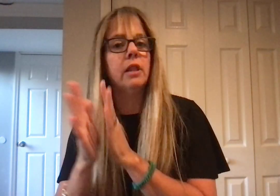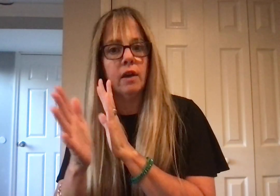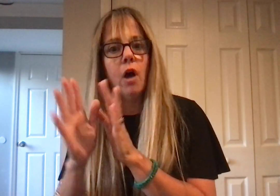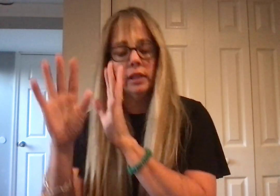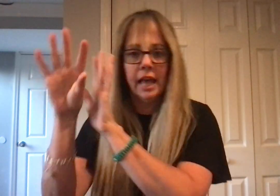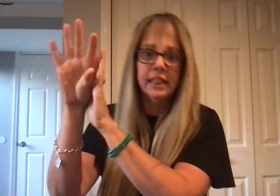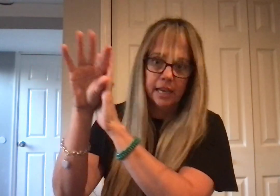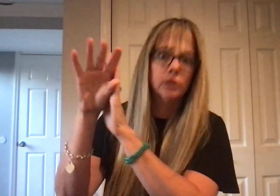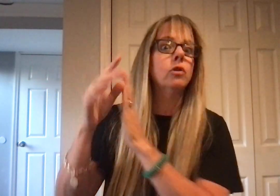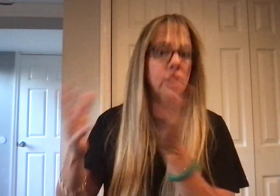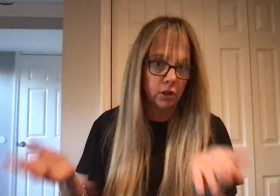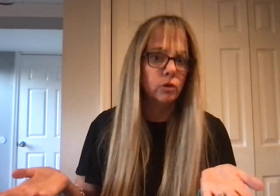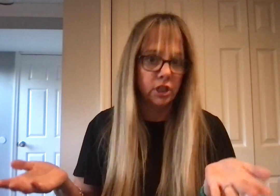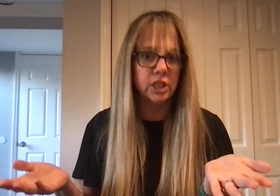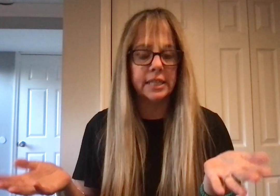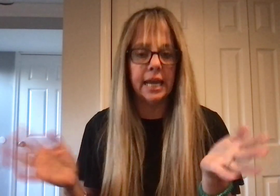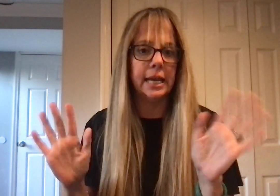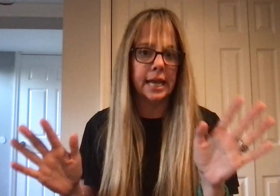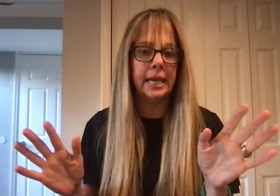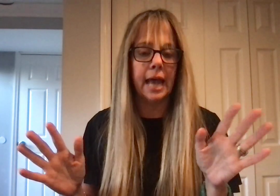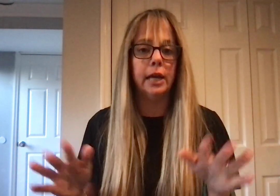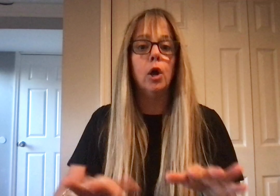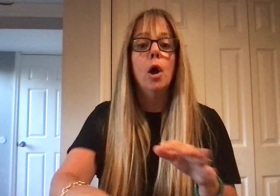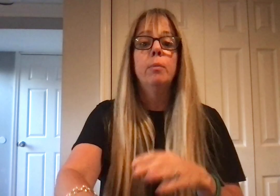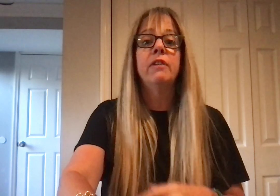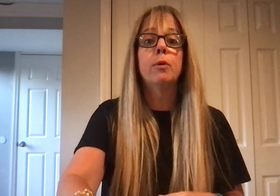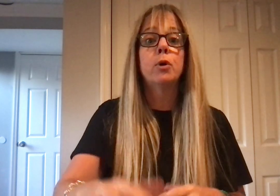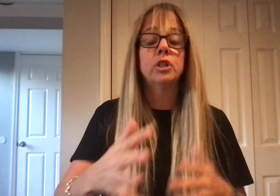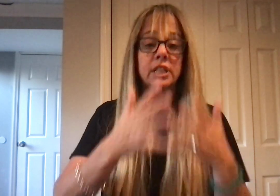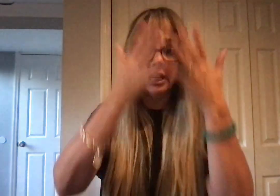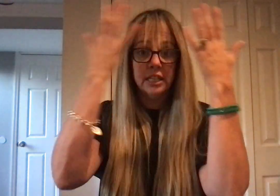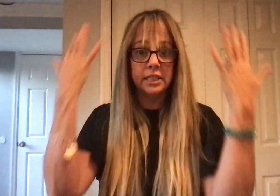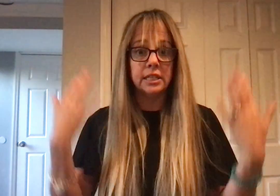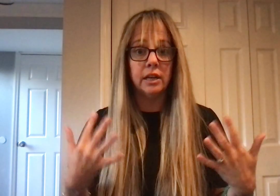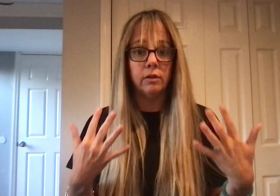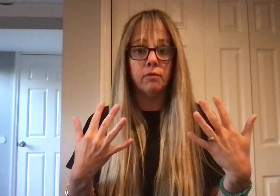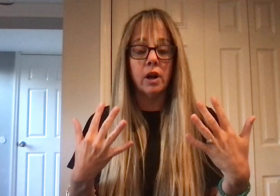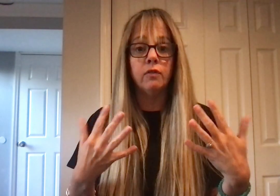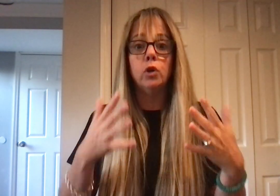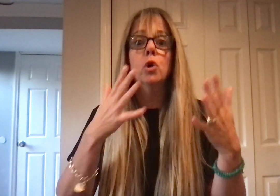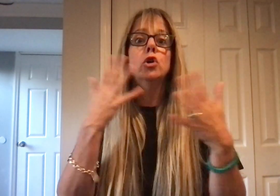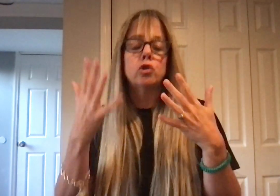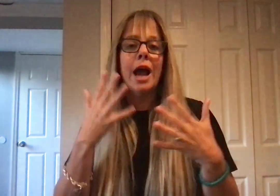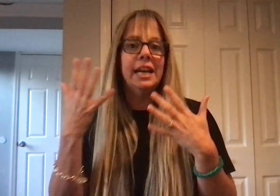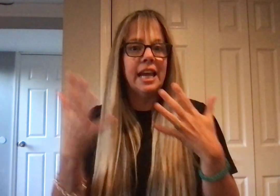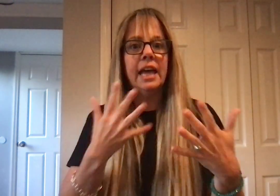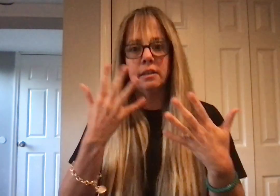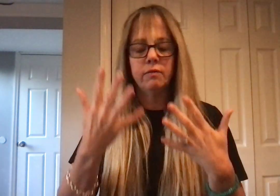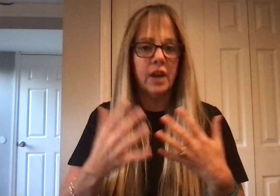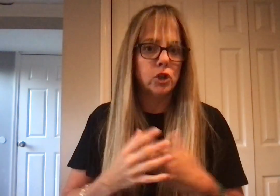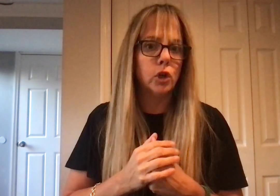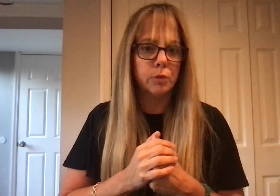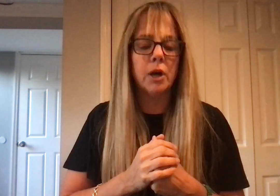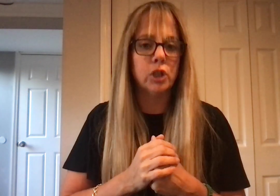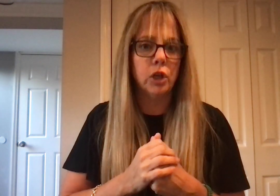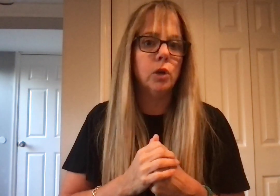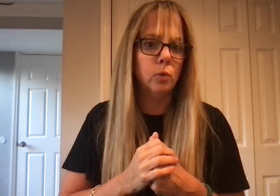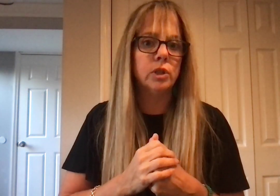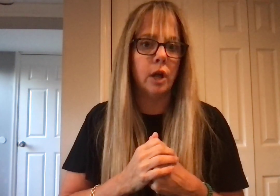of online things are literally just the hand. I get it. But if the person is in front of you, try to get facial expression cues and other